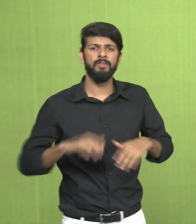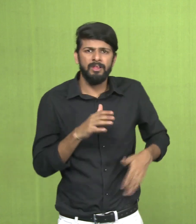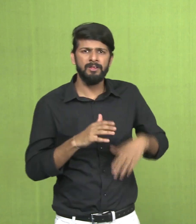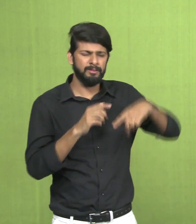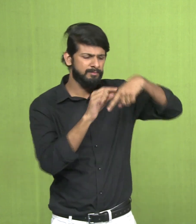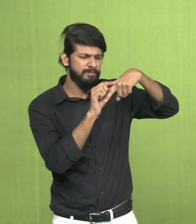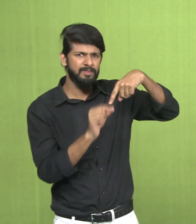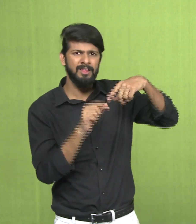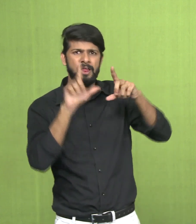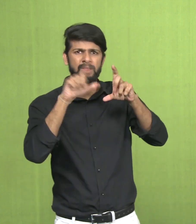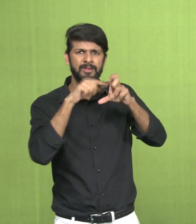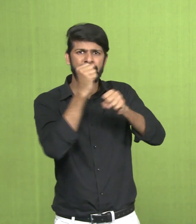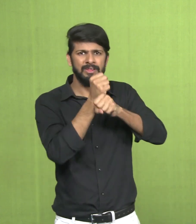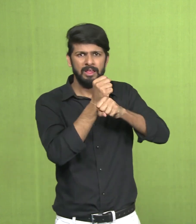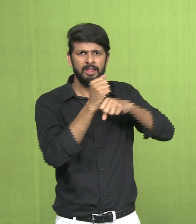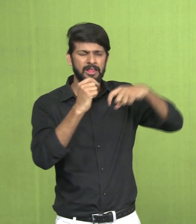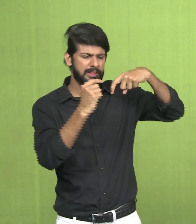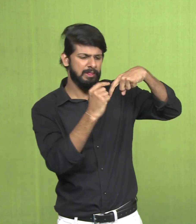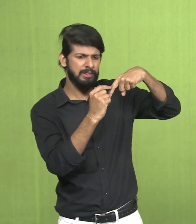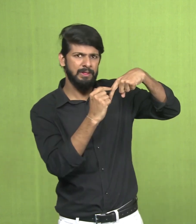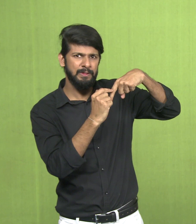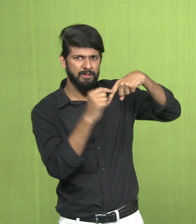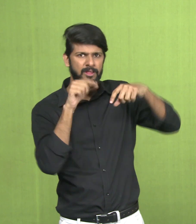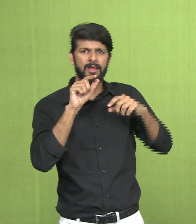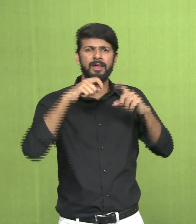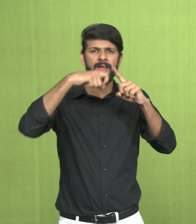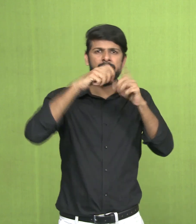the left knee thrust forward,